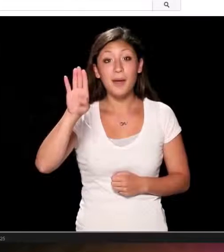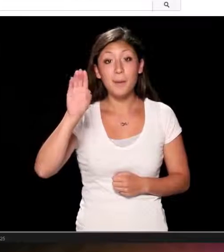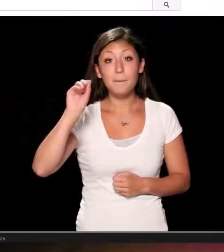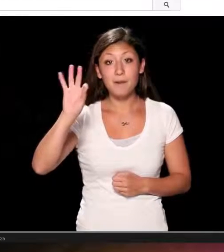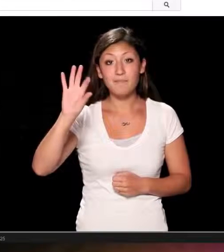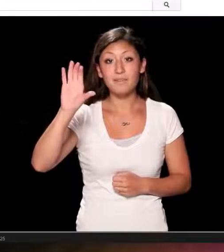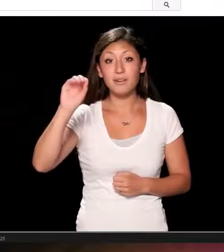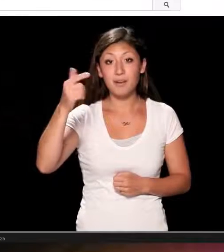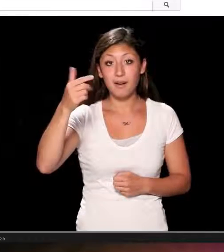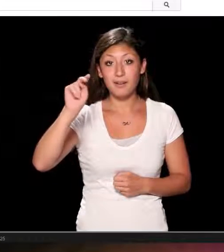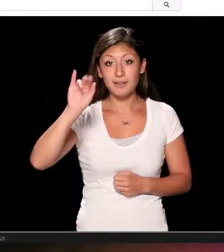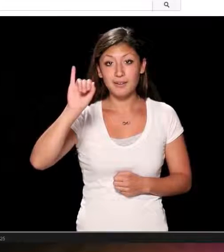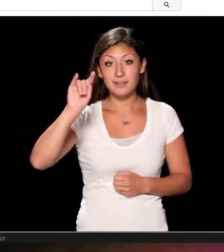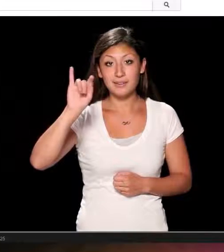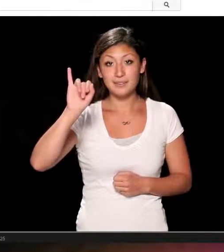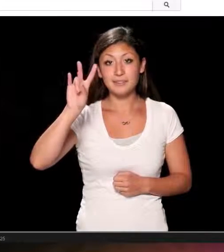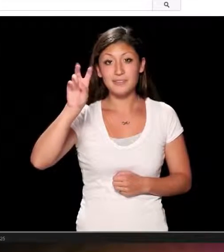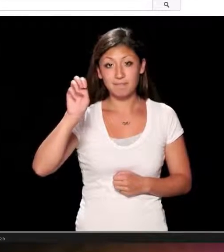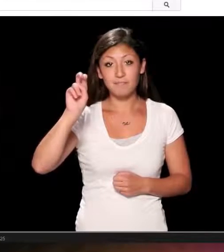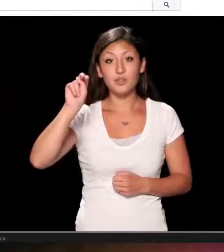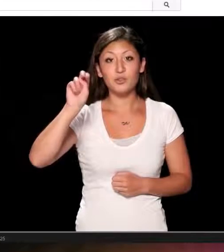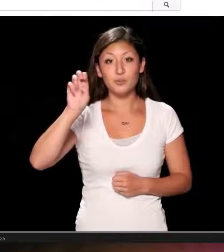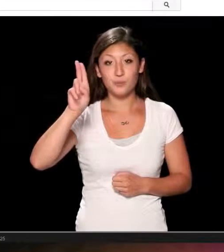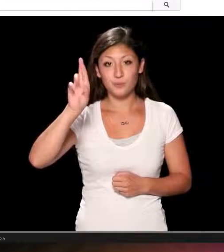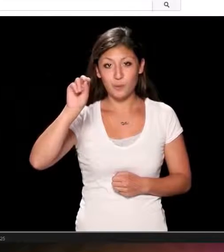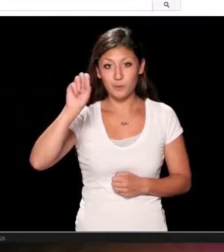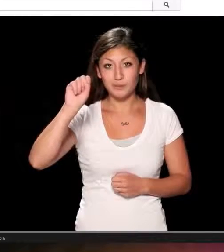the body's health.